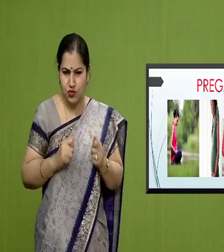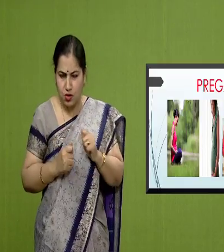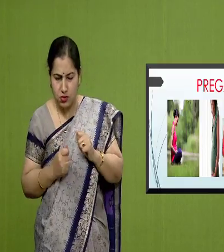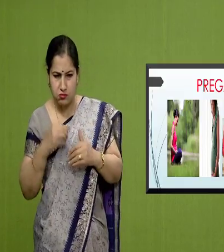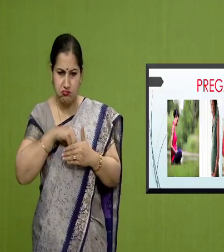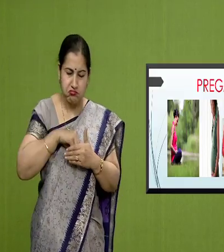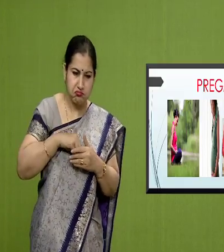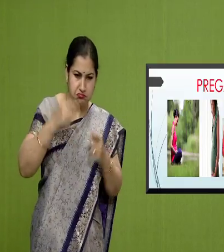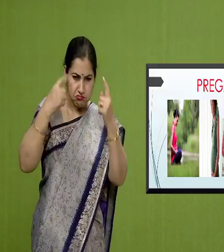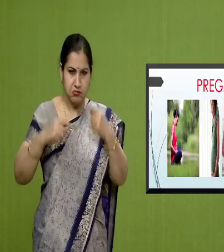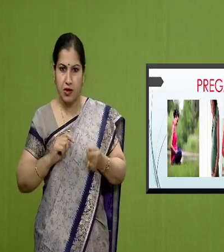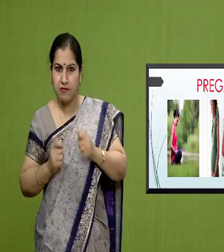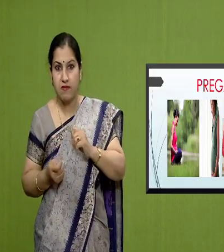her body.